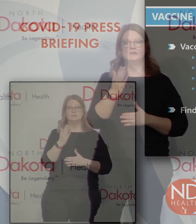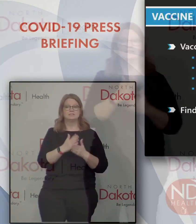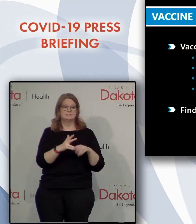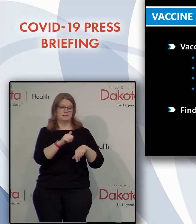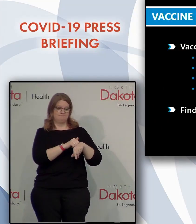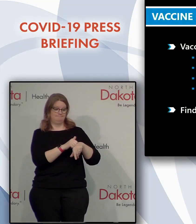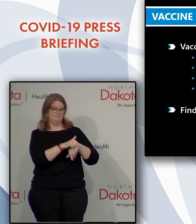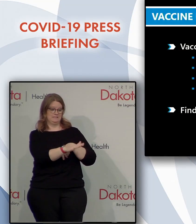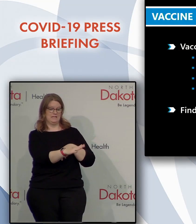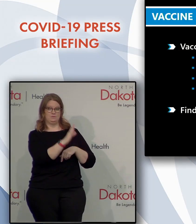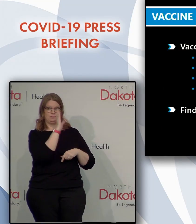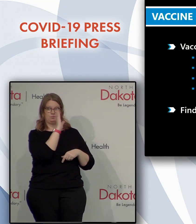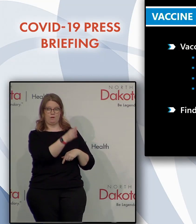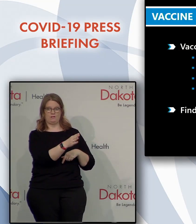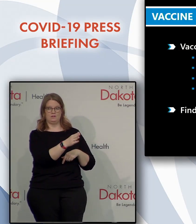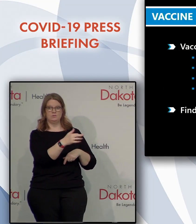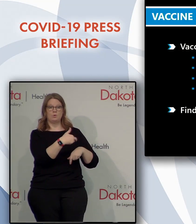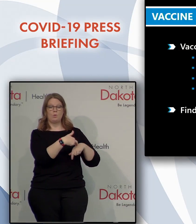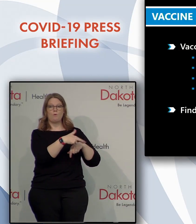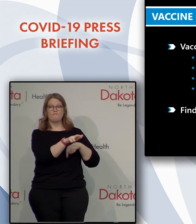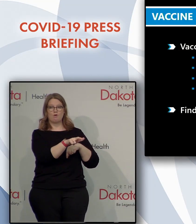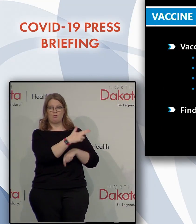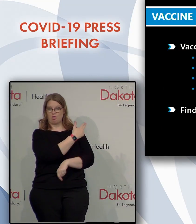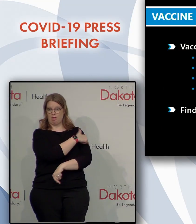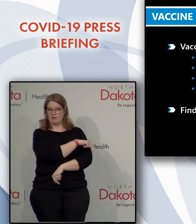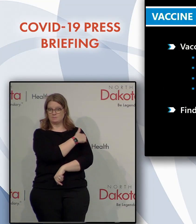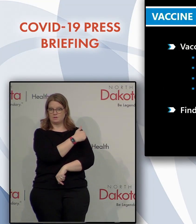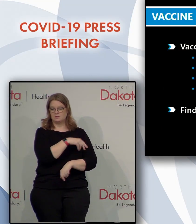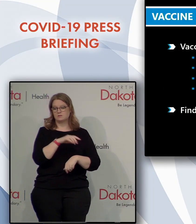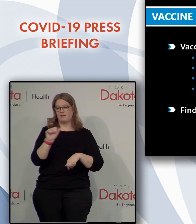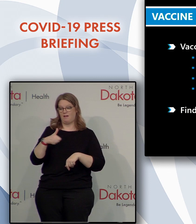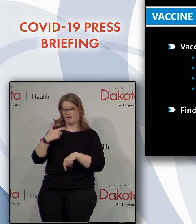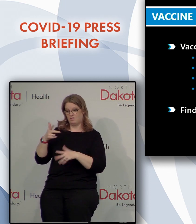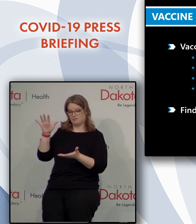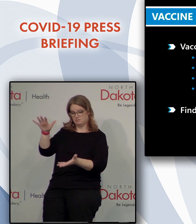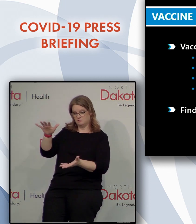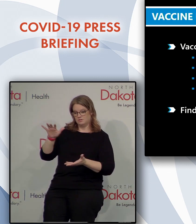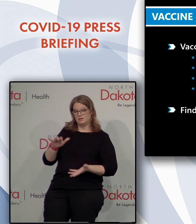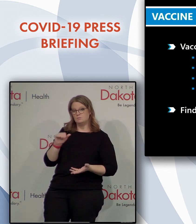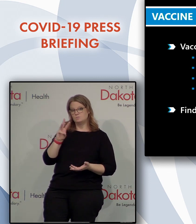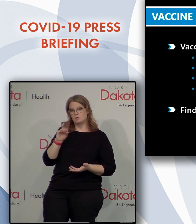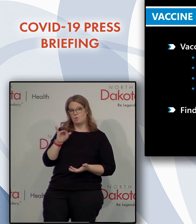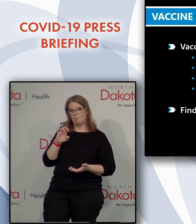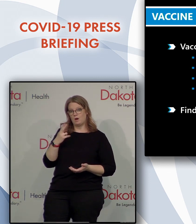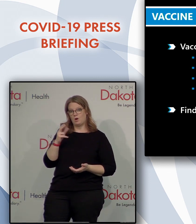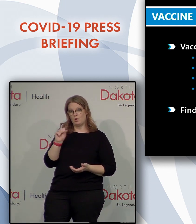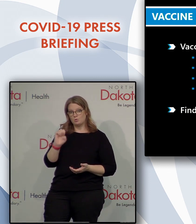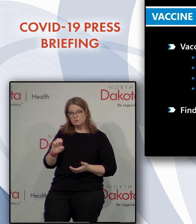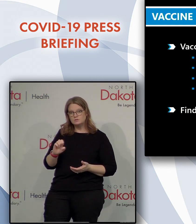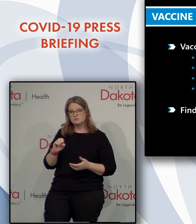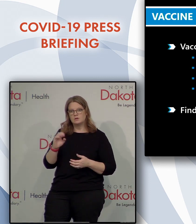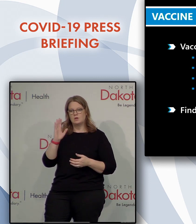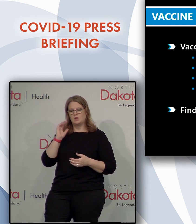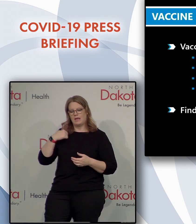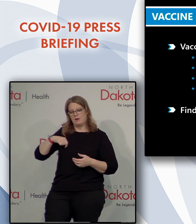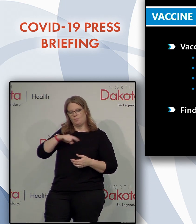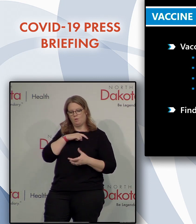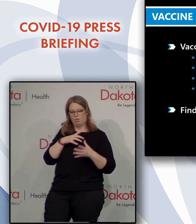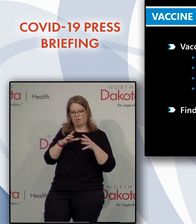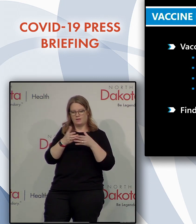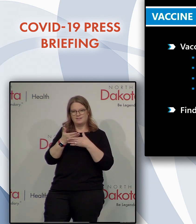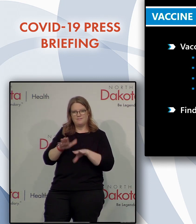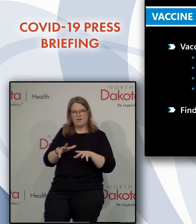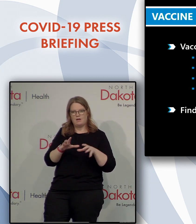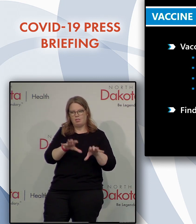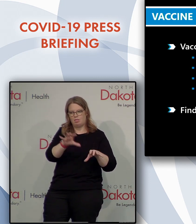went directly to our referral hospitals. Other shipments came to our warehouse and were broken down into smaller quantities